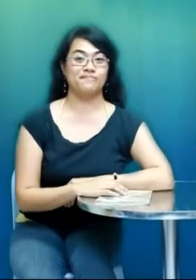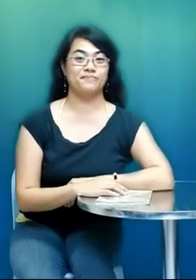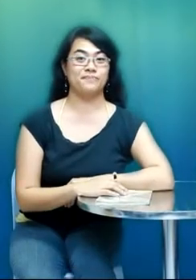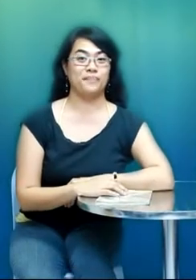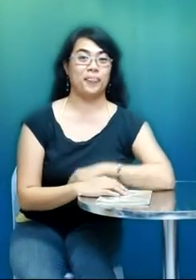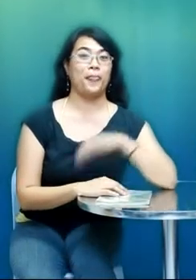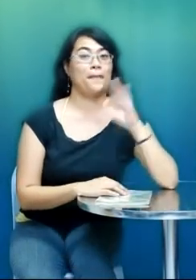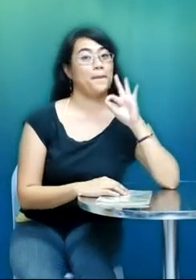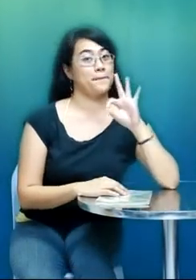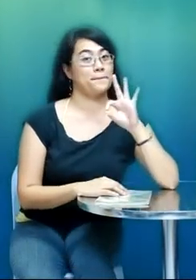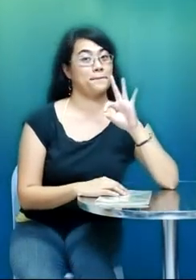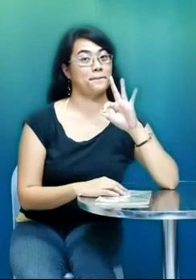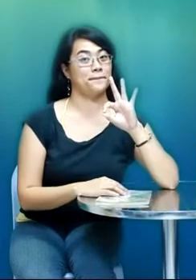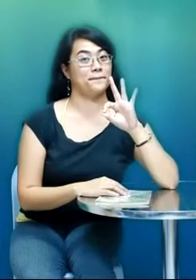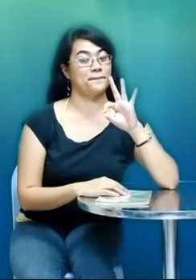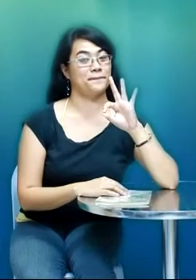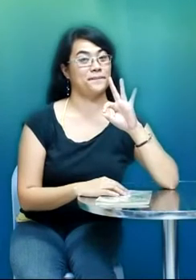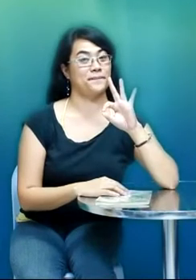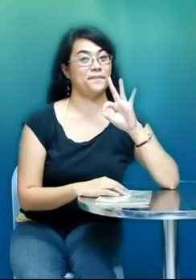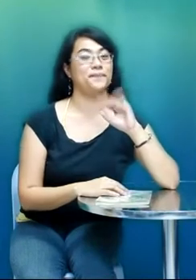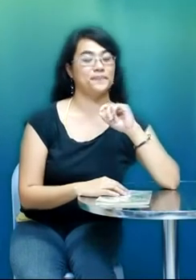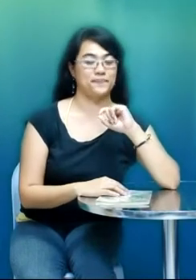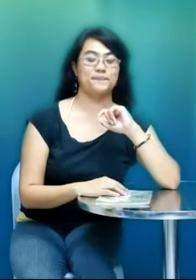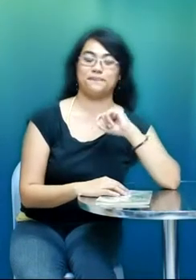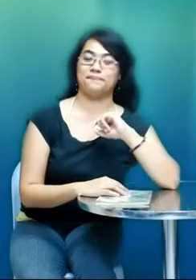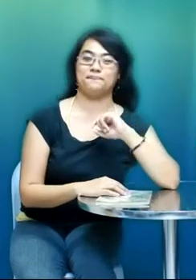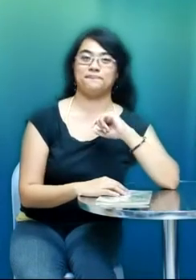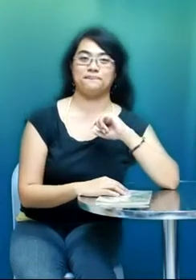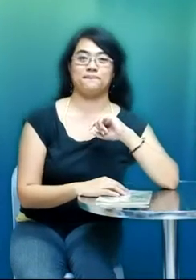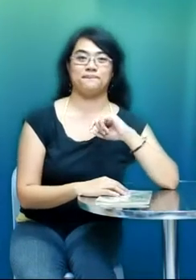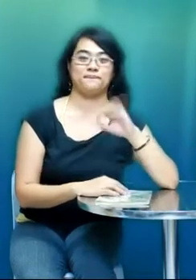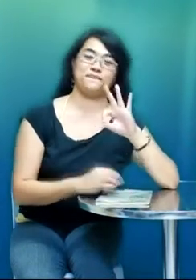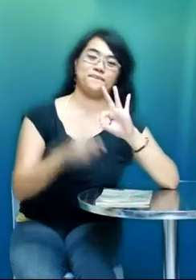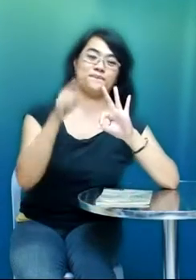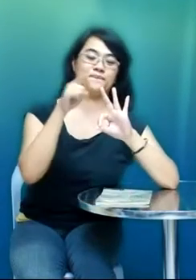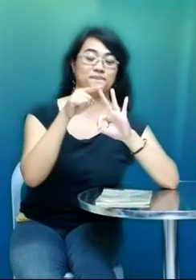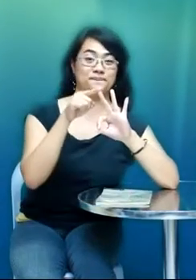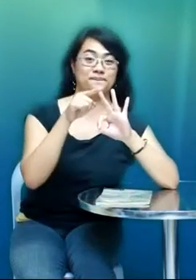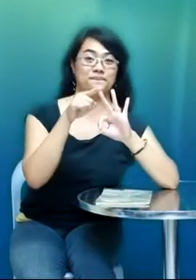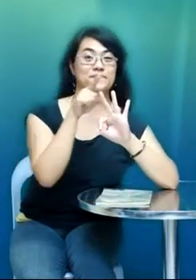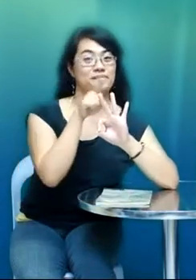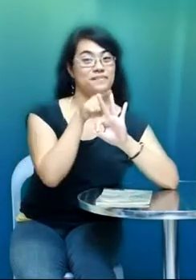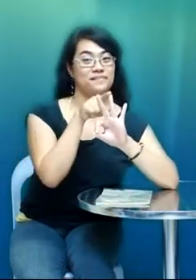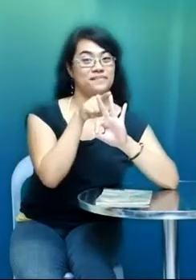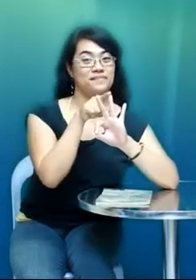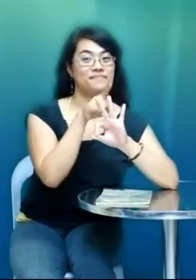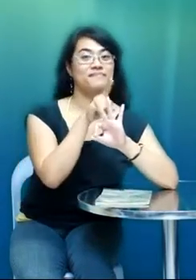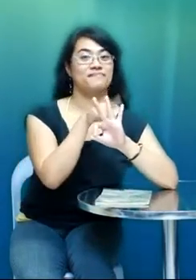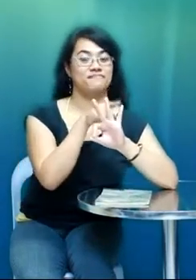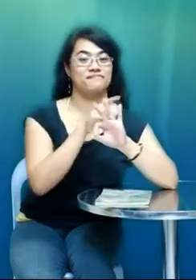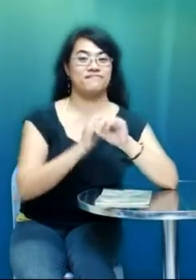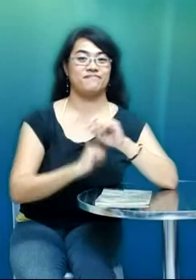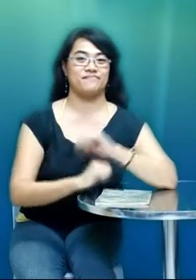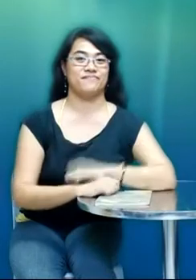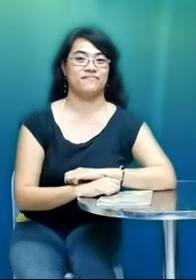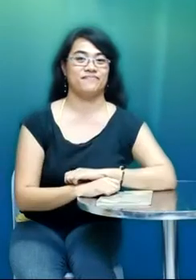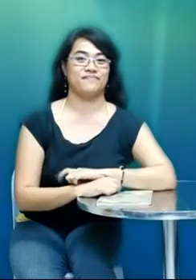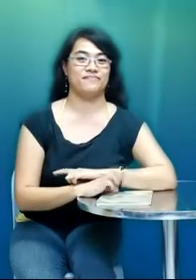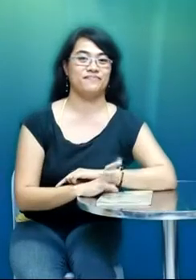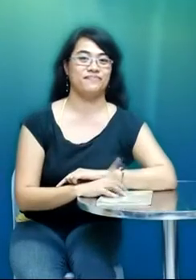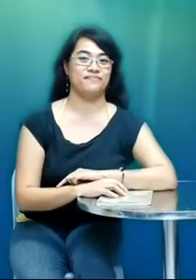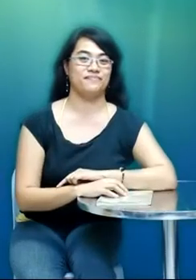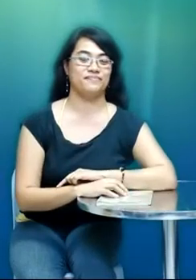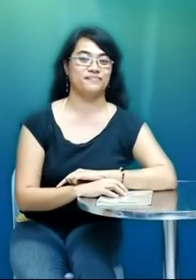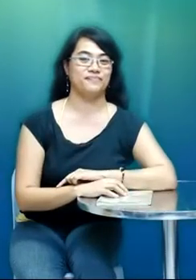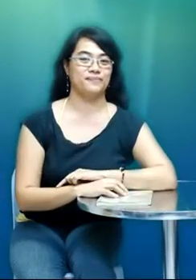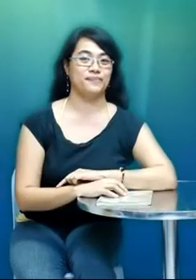we talked about the first three phrases that you see the moment you enter Crosspoint. That is, seek God, share life, and serve others.